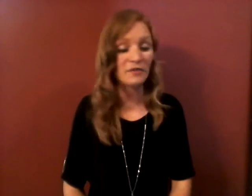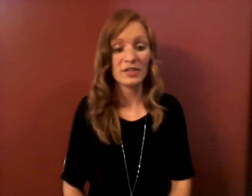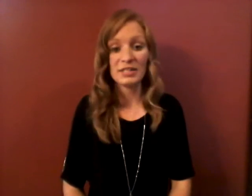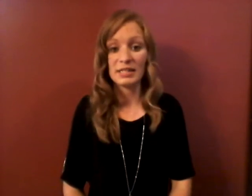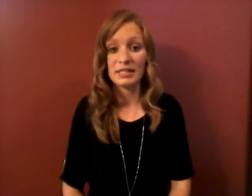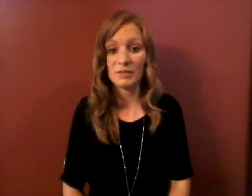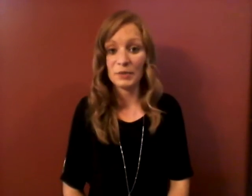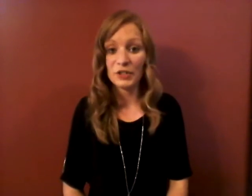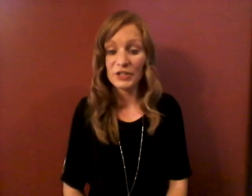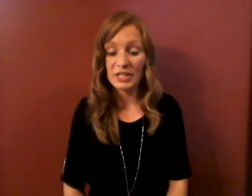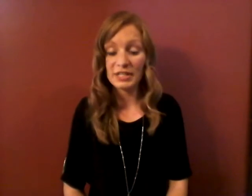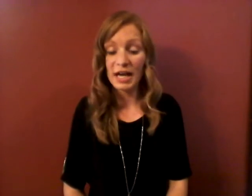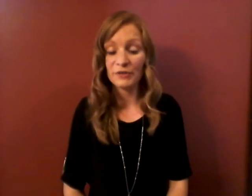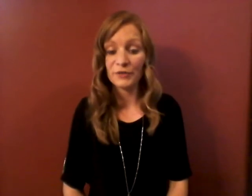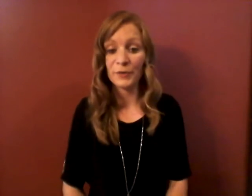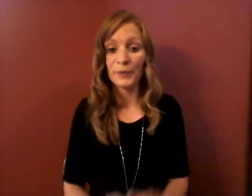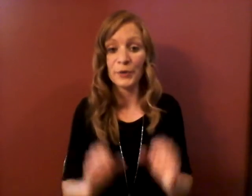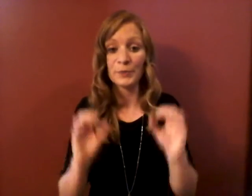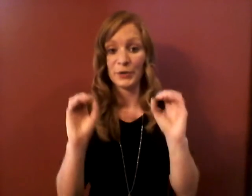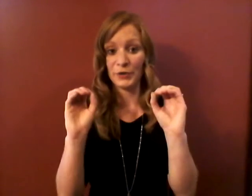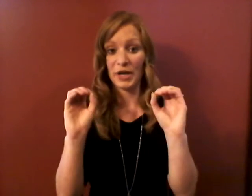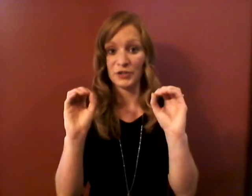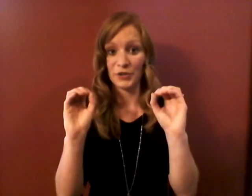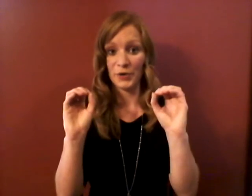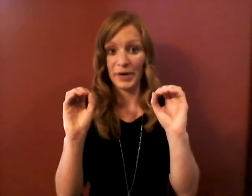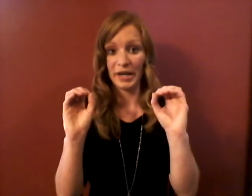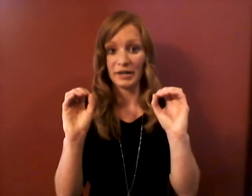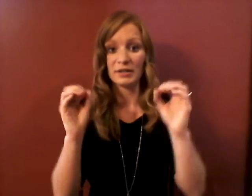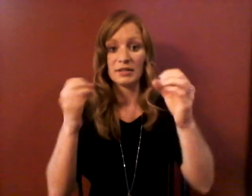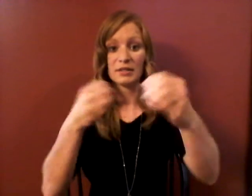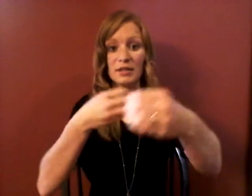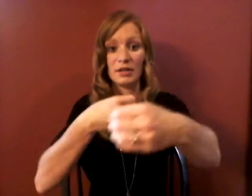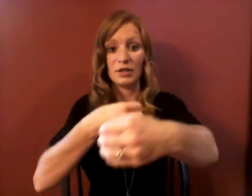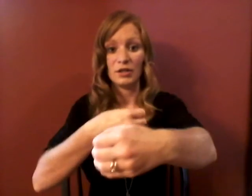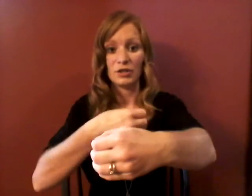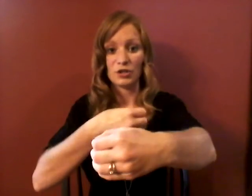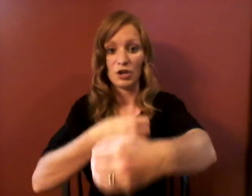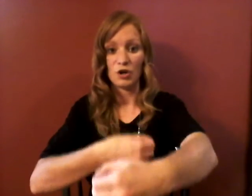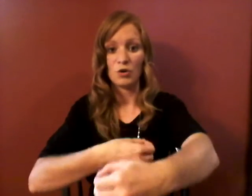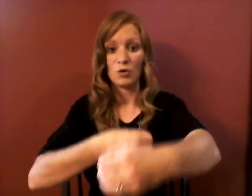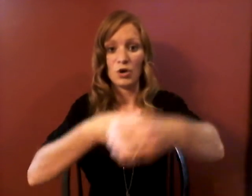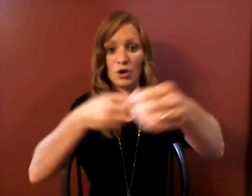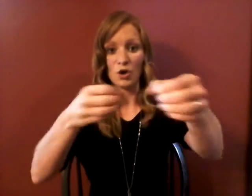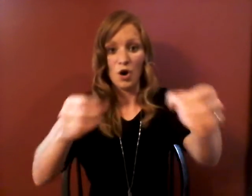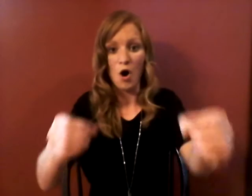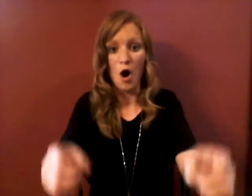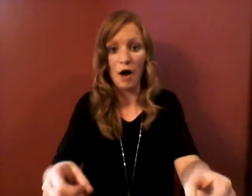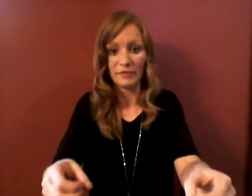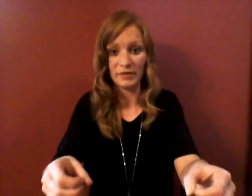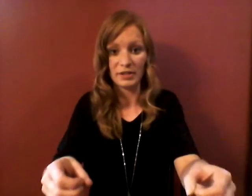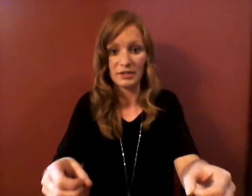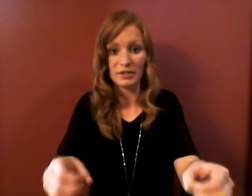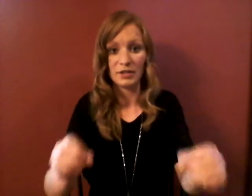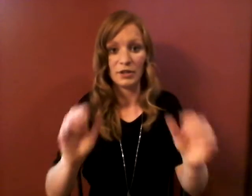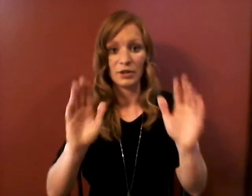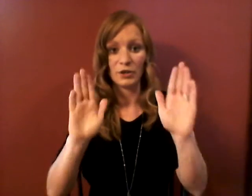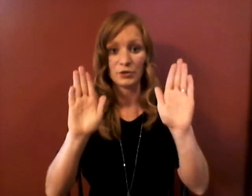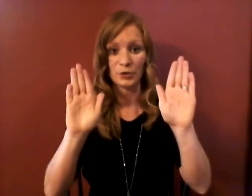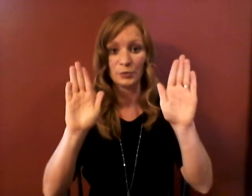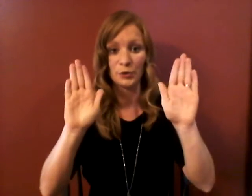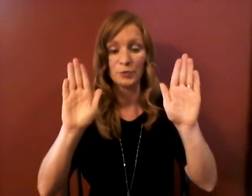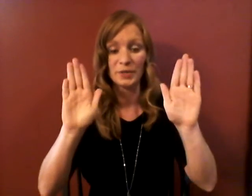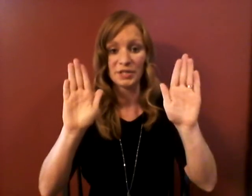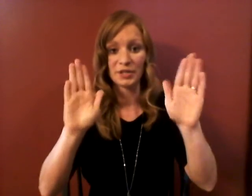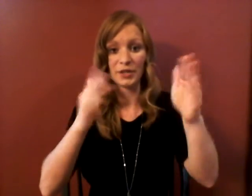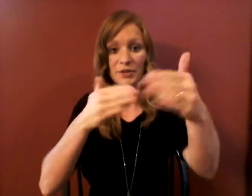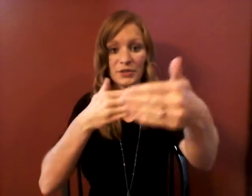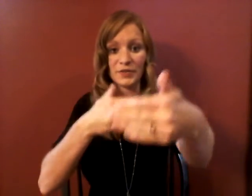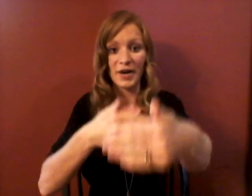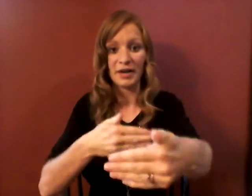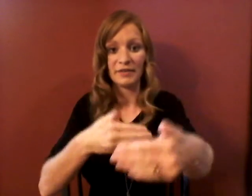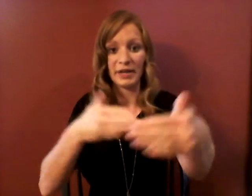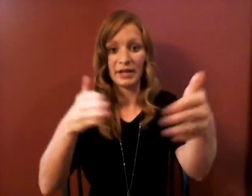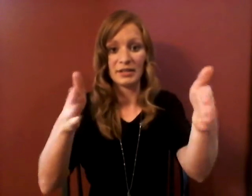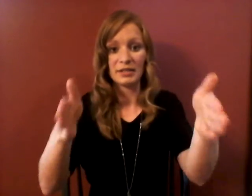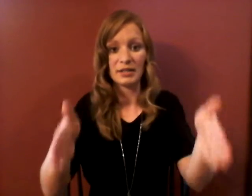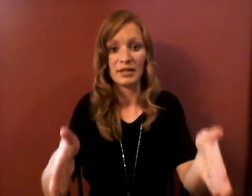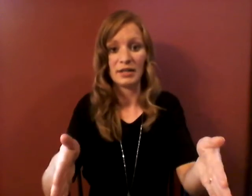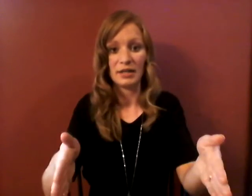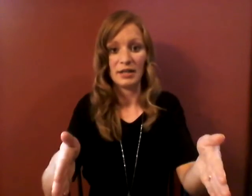Office is similar to the sign for room, but you got your O hands. So, office. So room is the closed 5 hand,